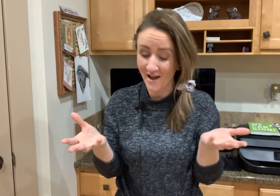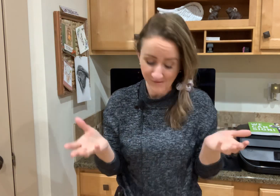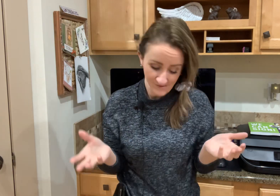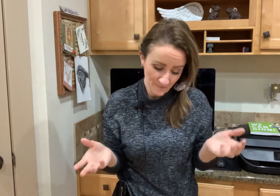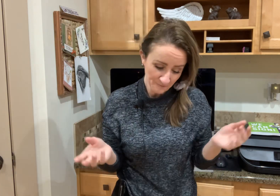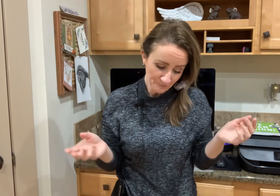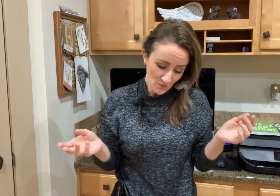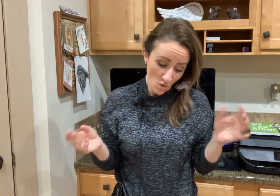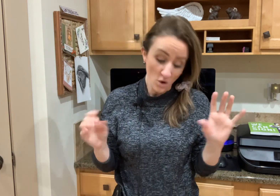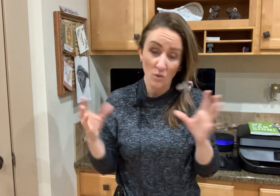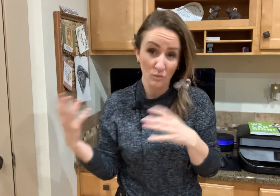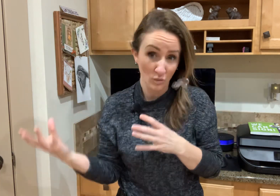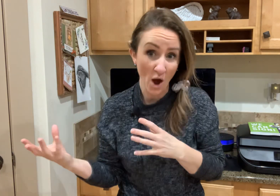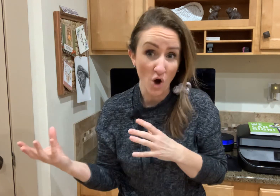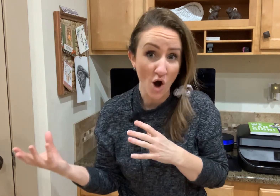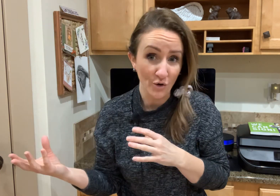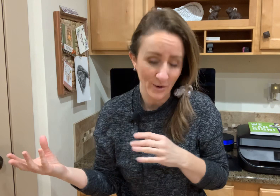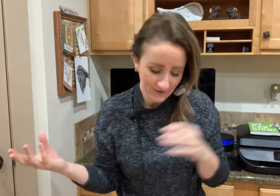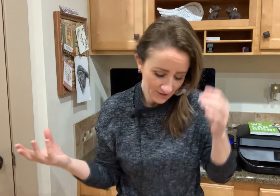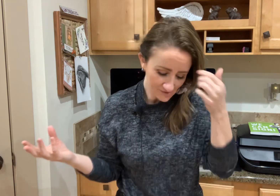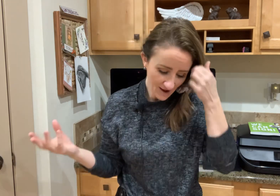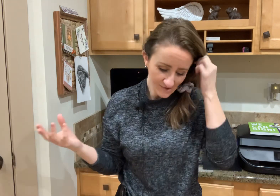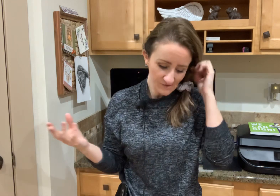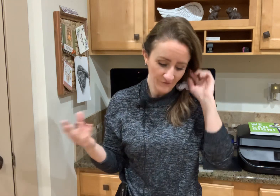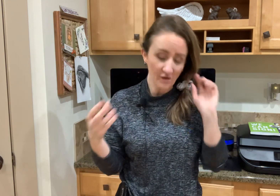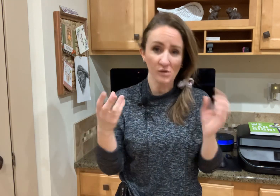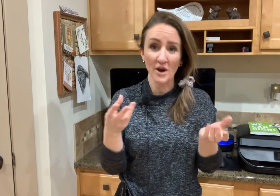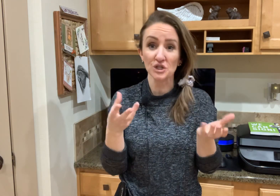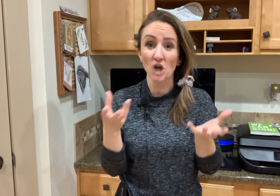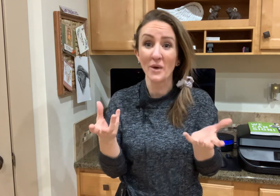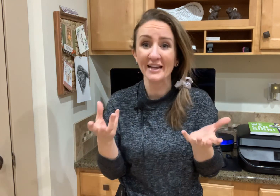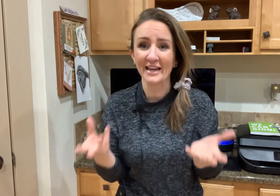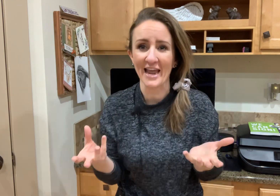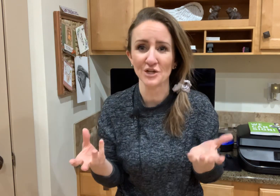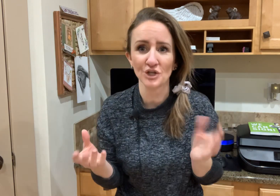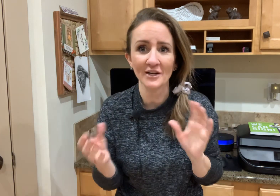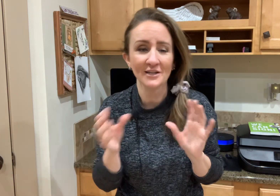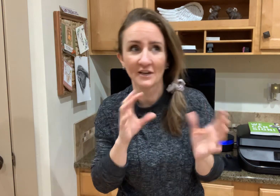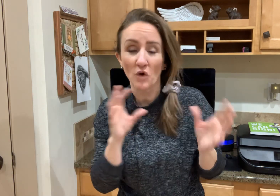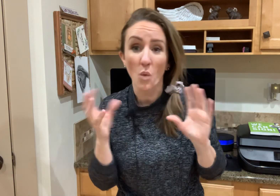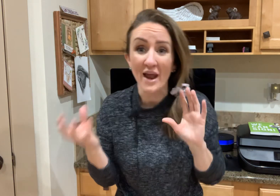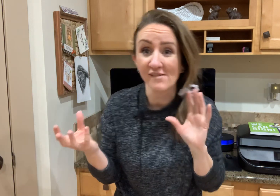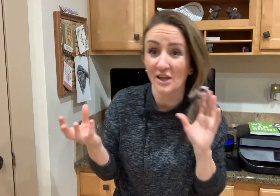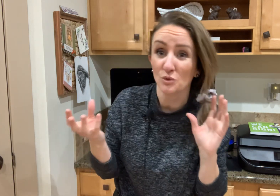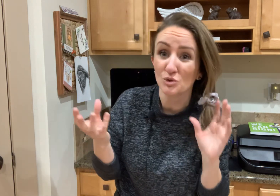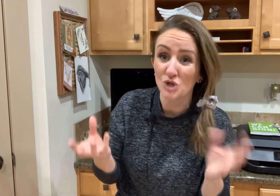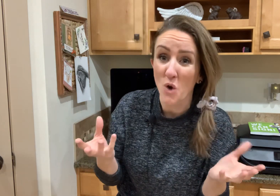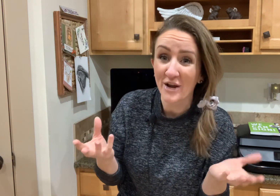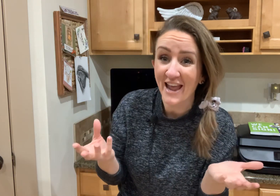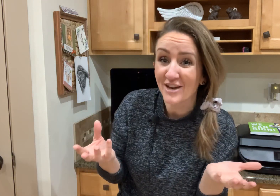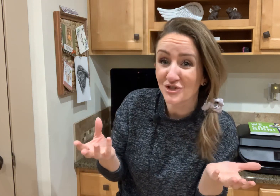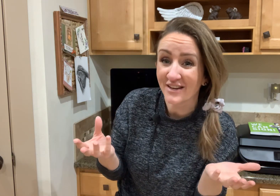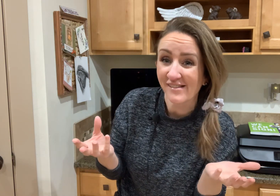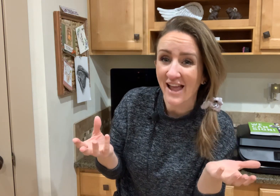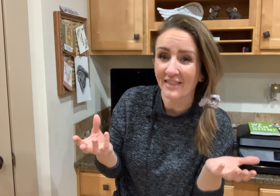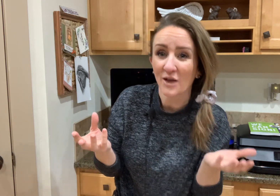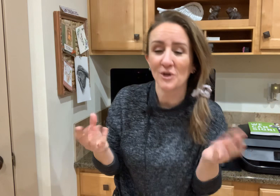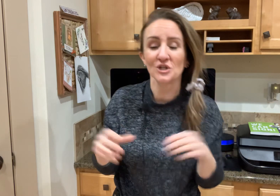discussed or are going to discuss. First one is showing negation, different ways that you show negation in sign language.